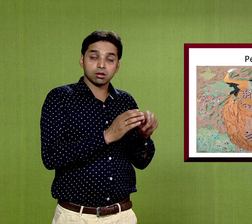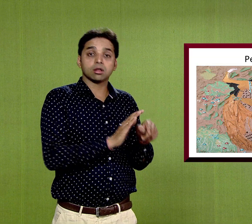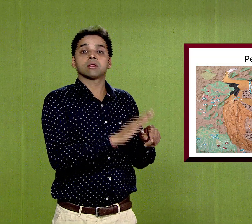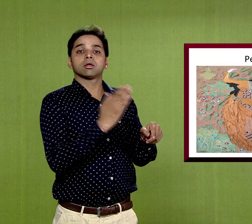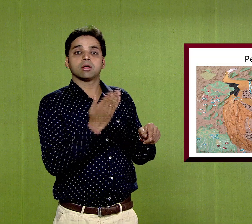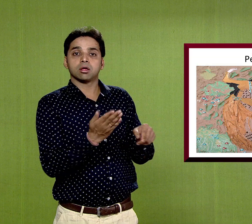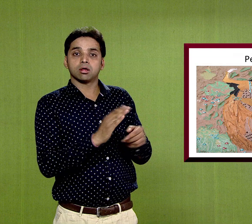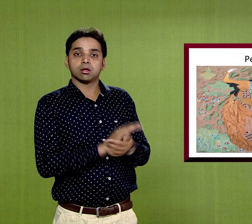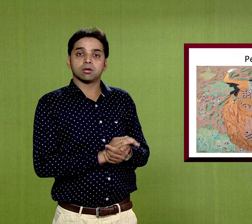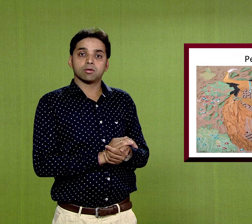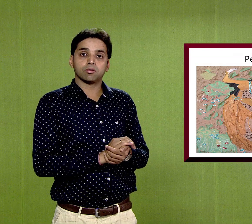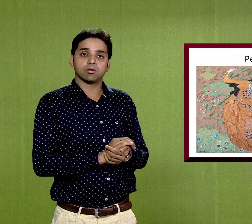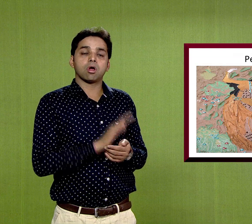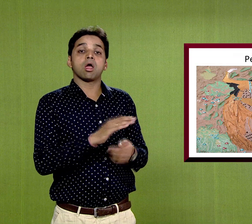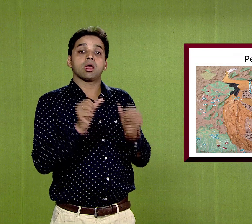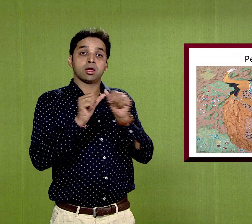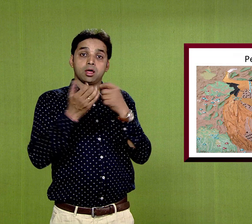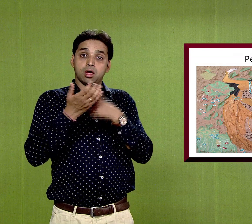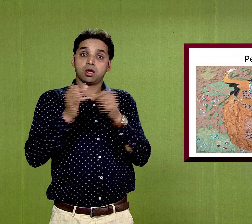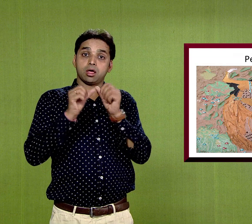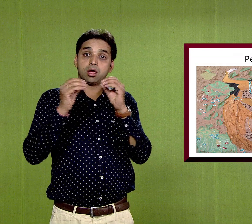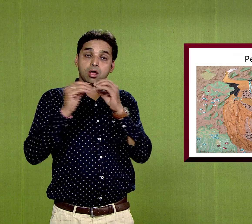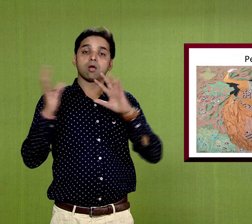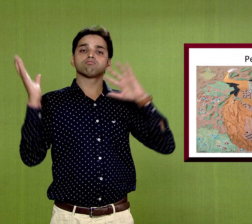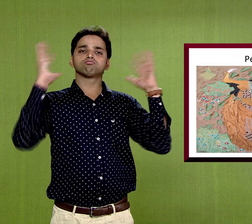and the Arab world.